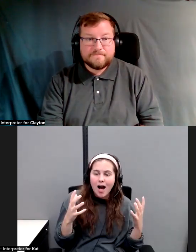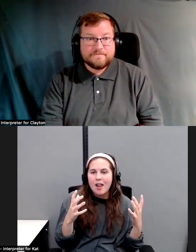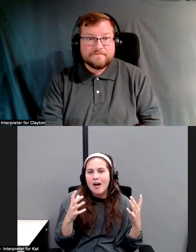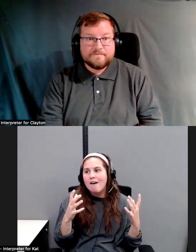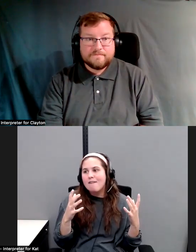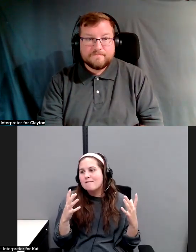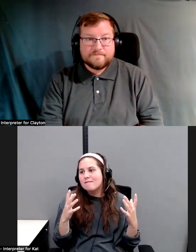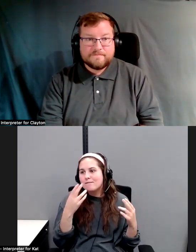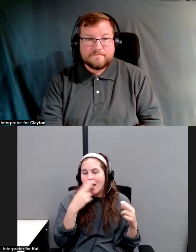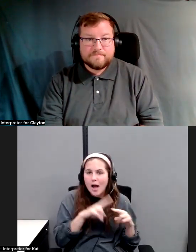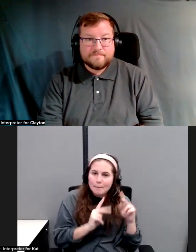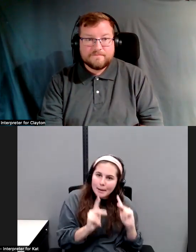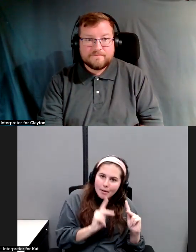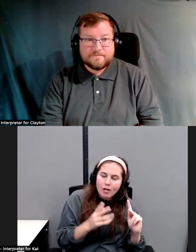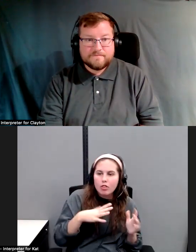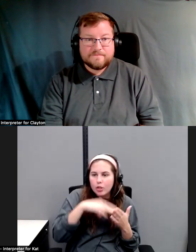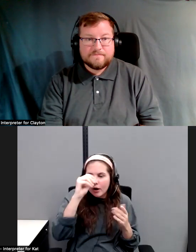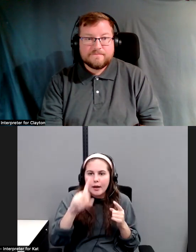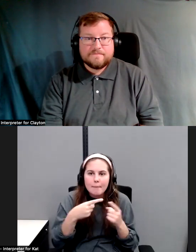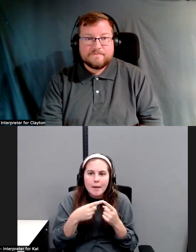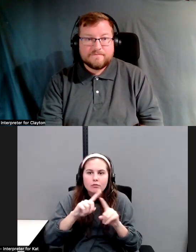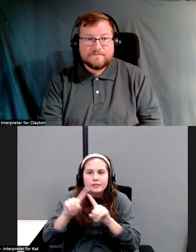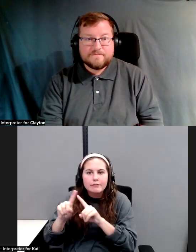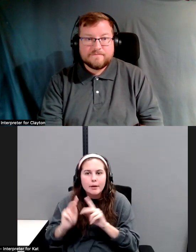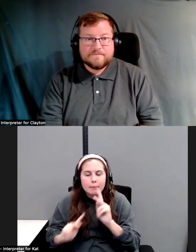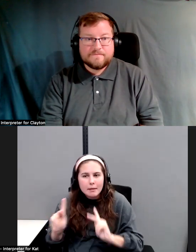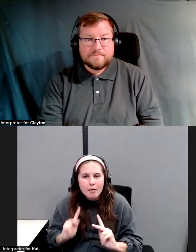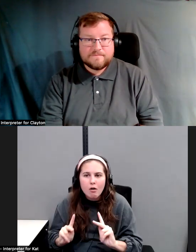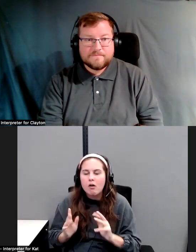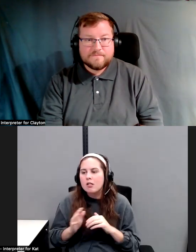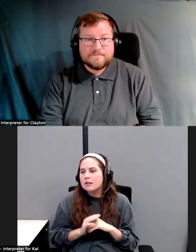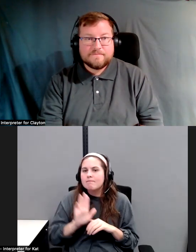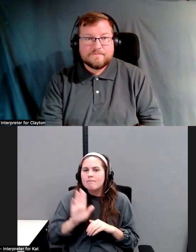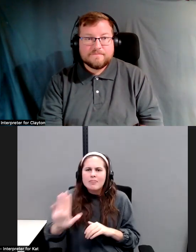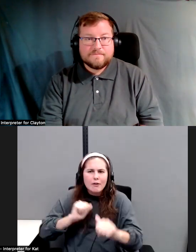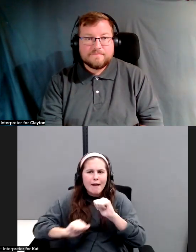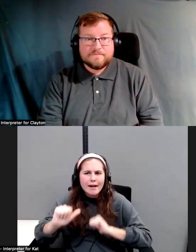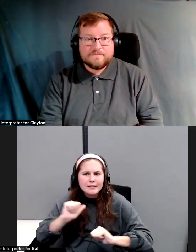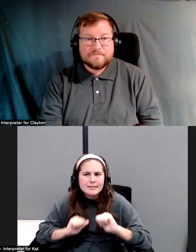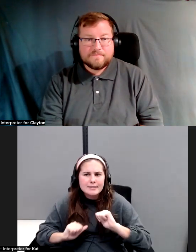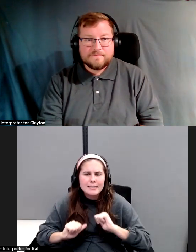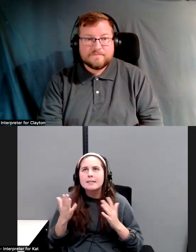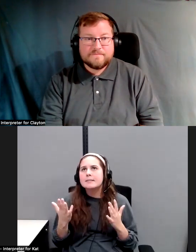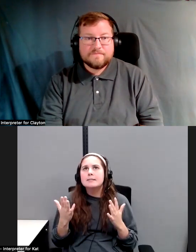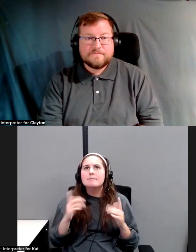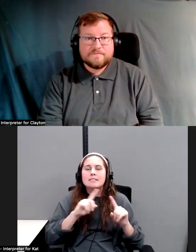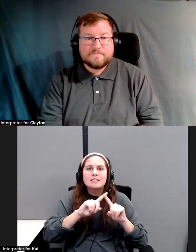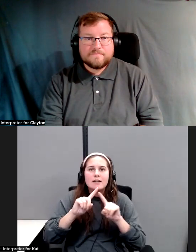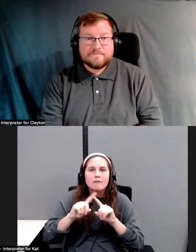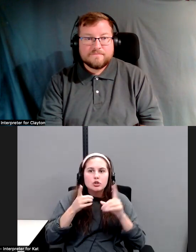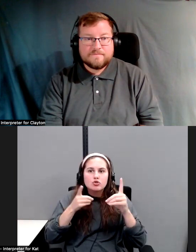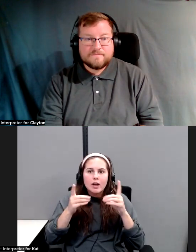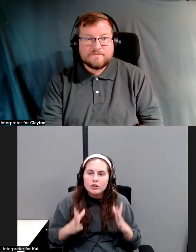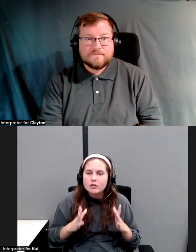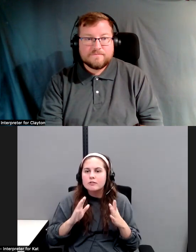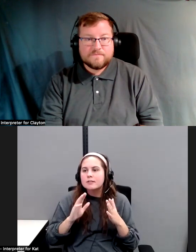about each person, who they're acting, author, director. So it's a lot. I'm really enjoying